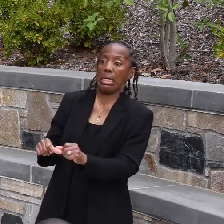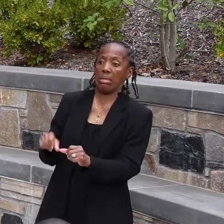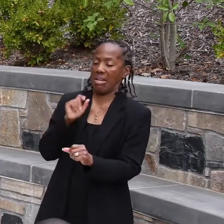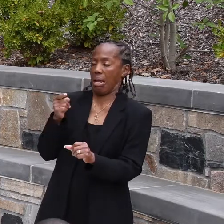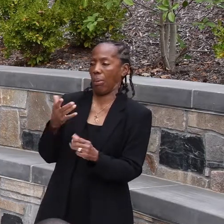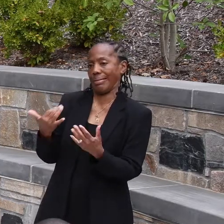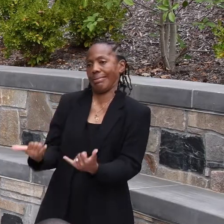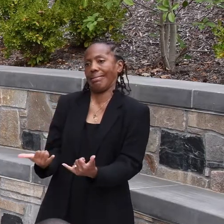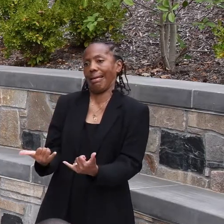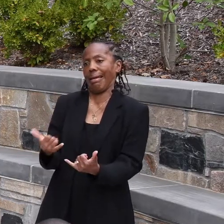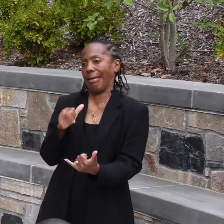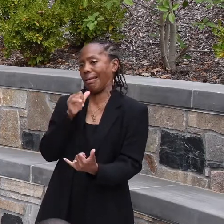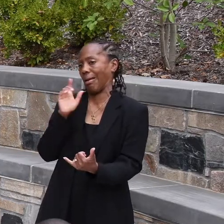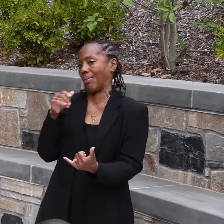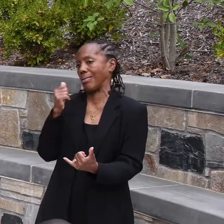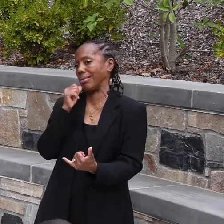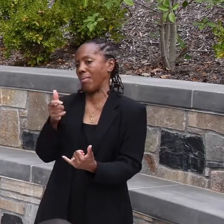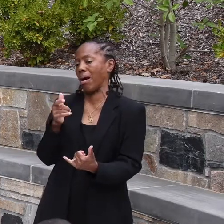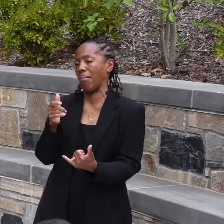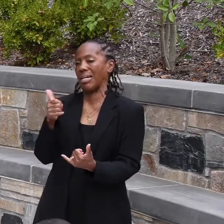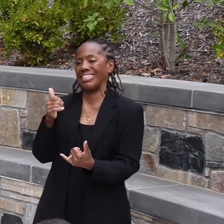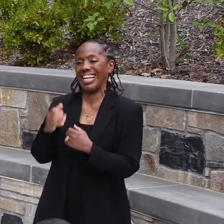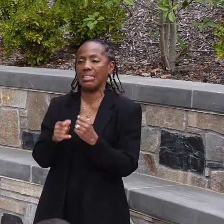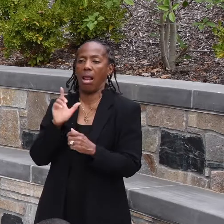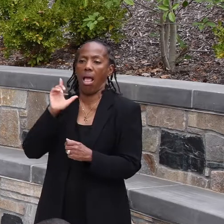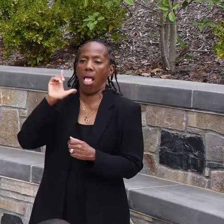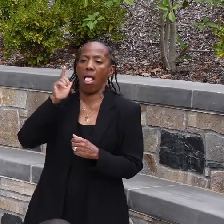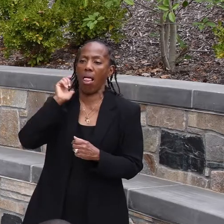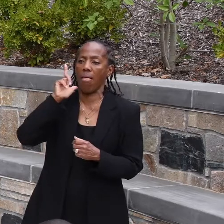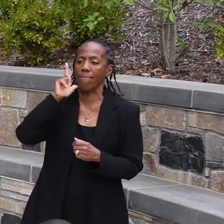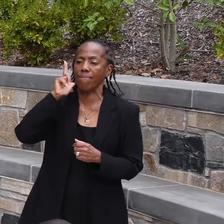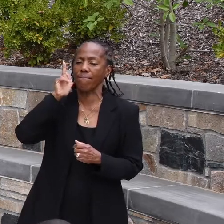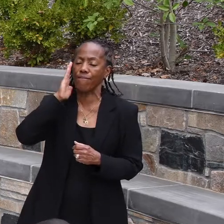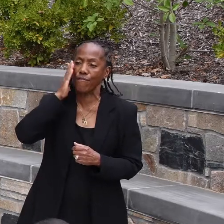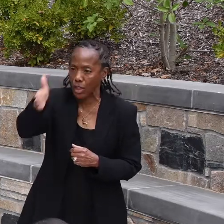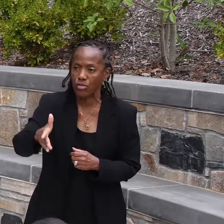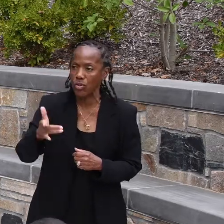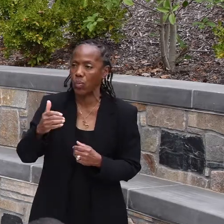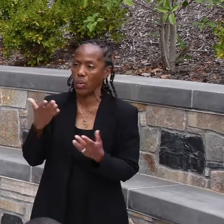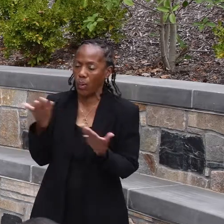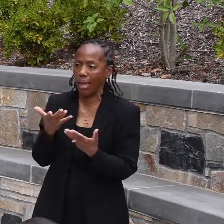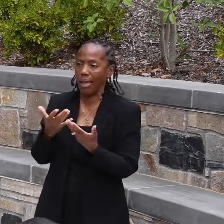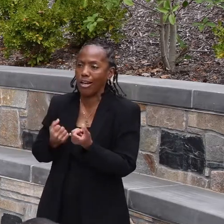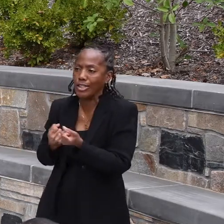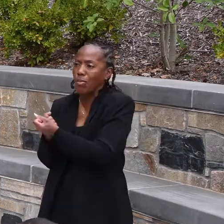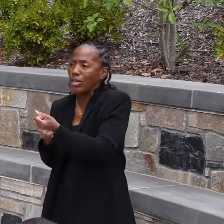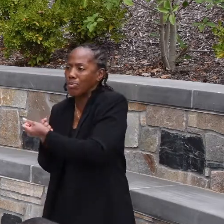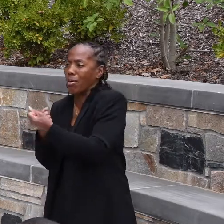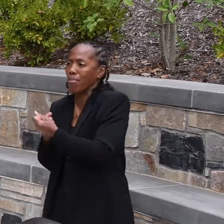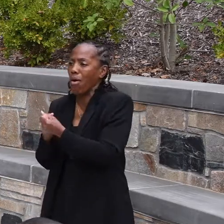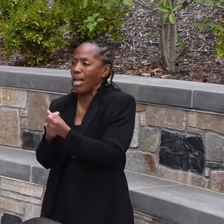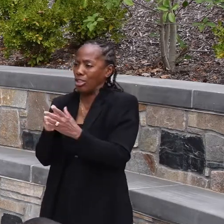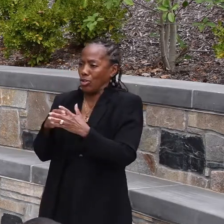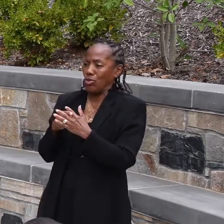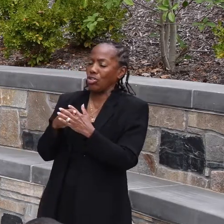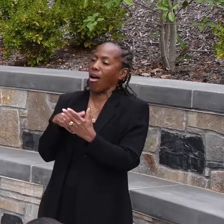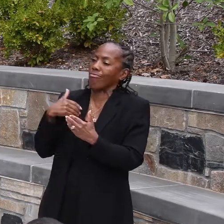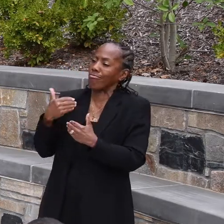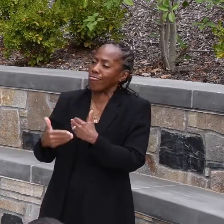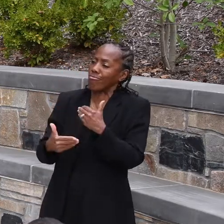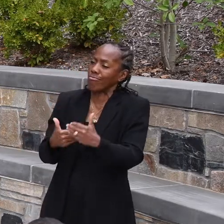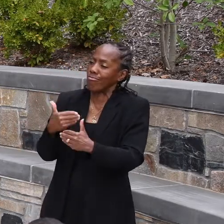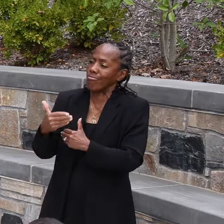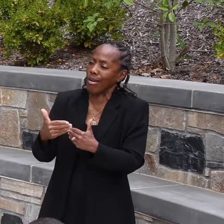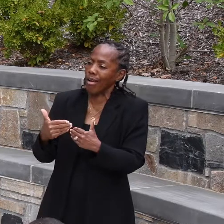today, not just tomorrow, but even 10 years from now. We'll be by your side as you take this journey to end